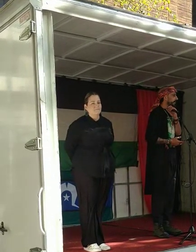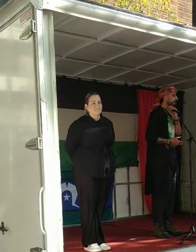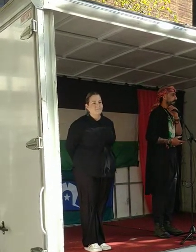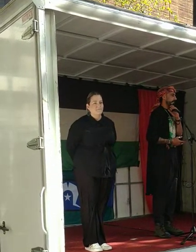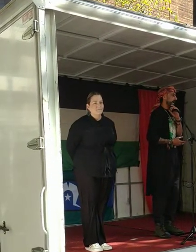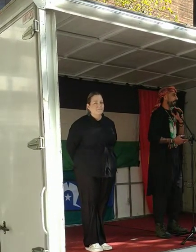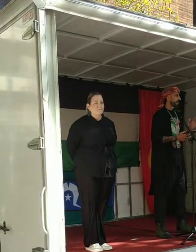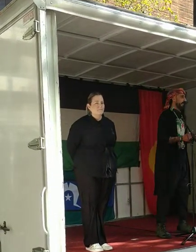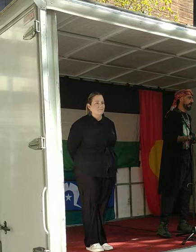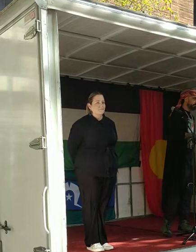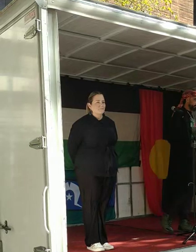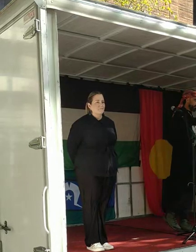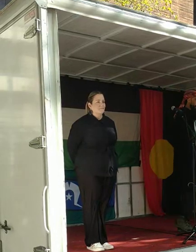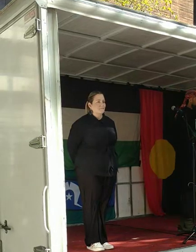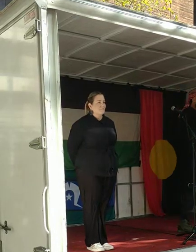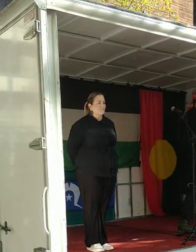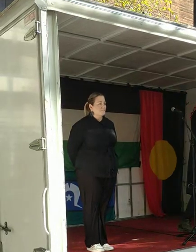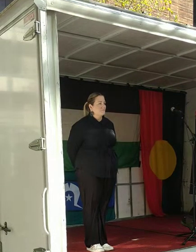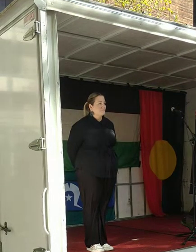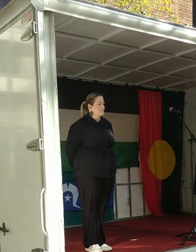It's kind of careful.